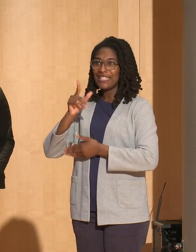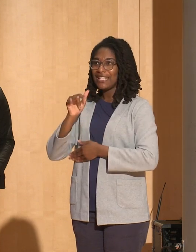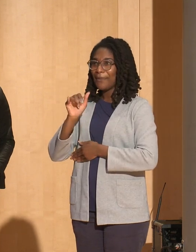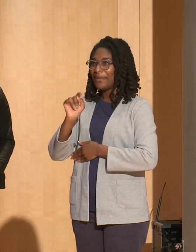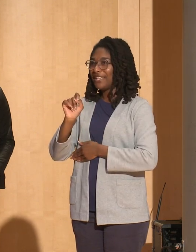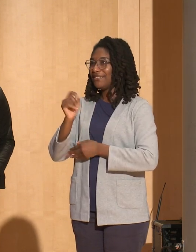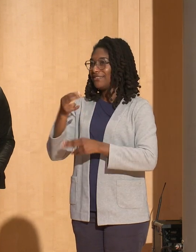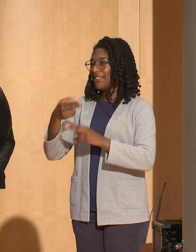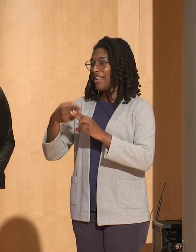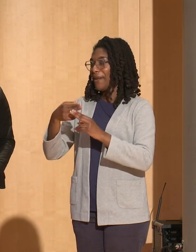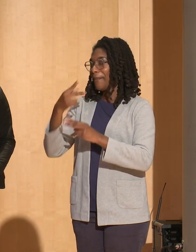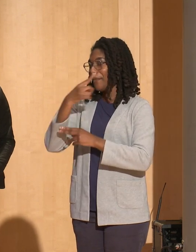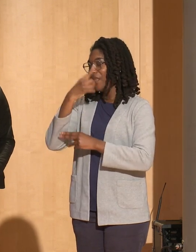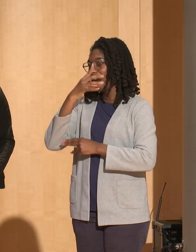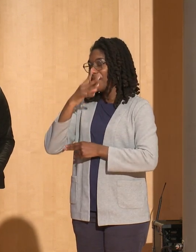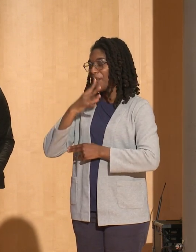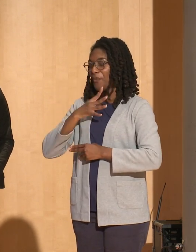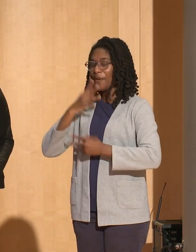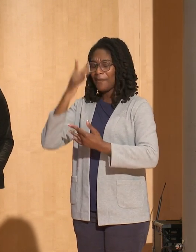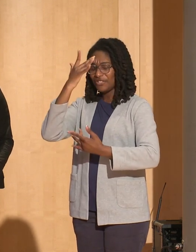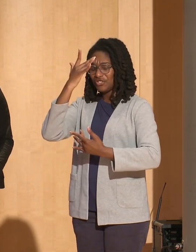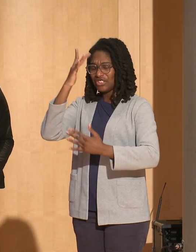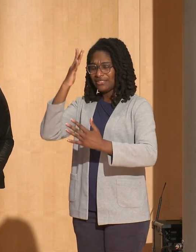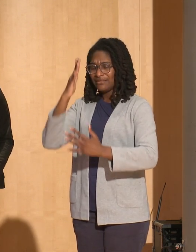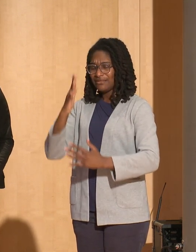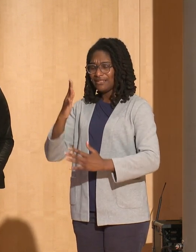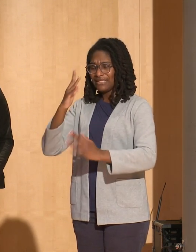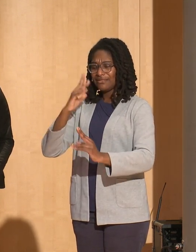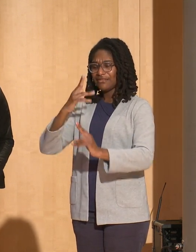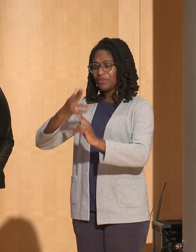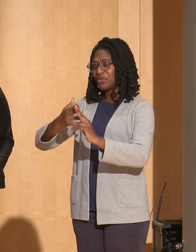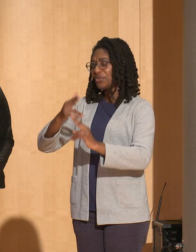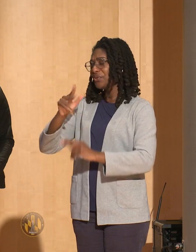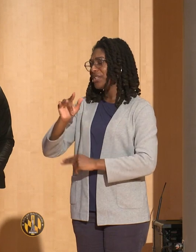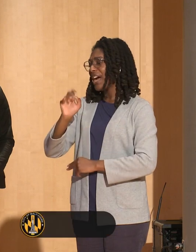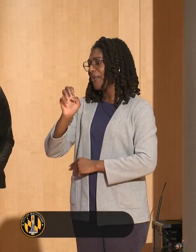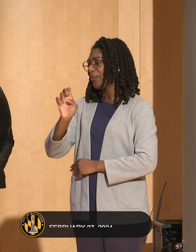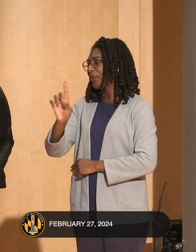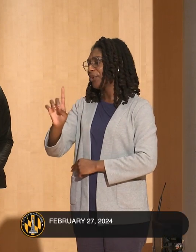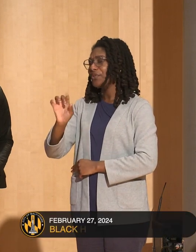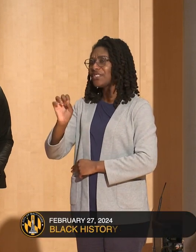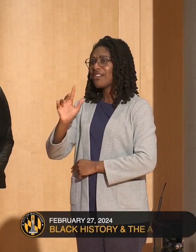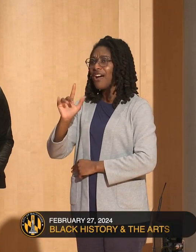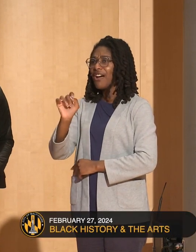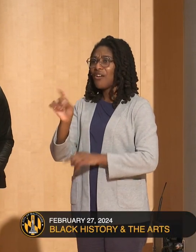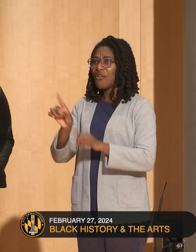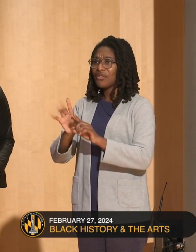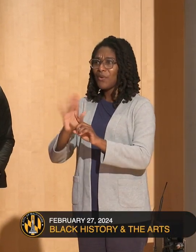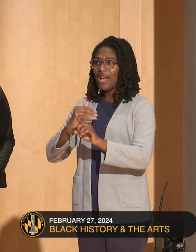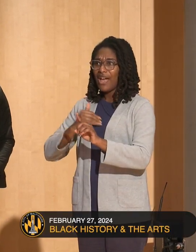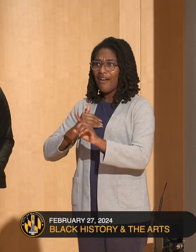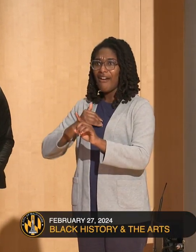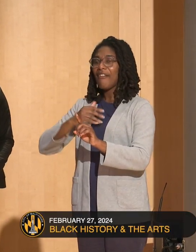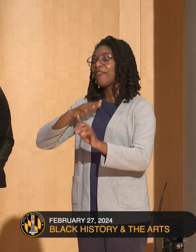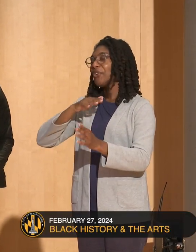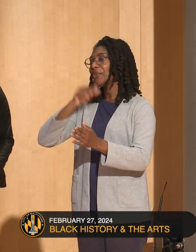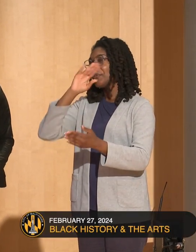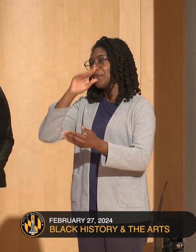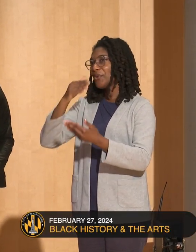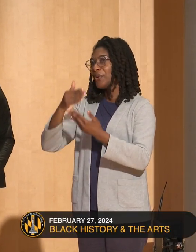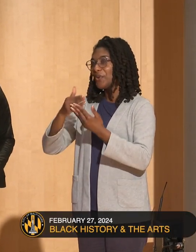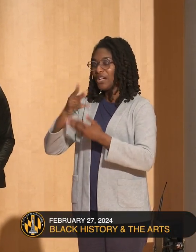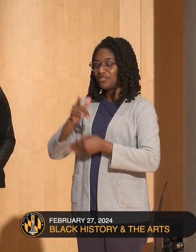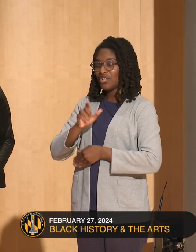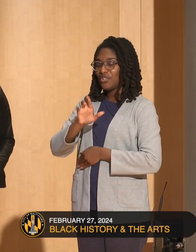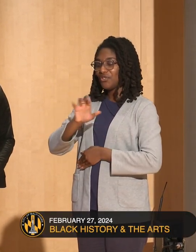Woman Genius, which is a tribute to Elizabeth Talford Scott. We also have her daughter, Dr. Joyce J. Scott, who is